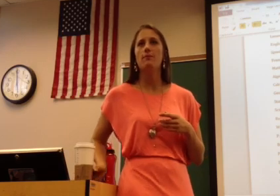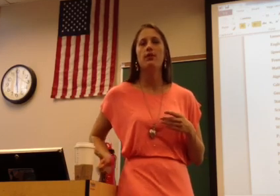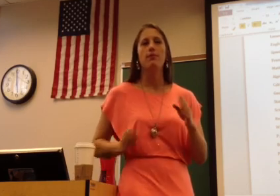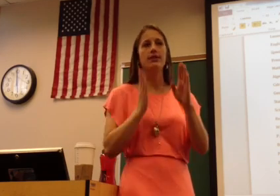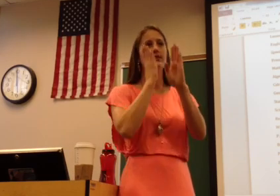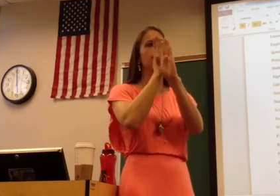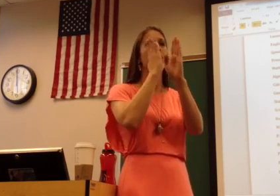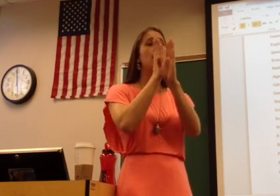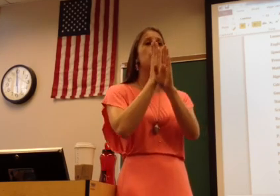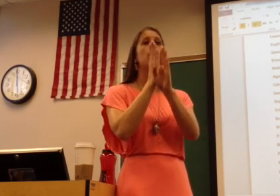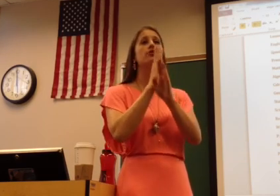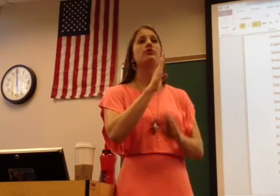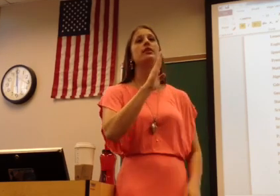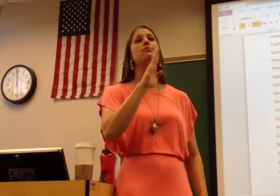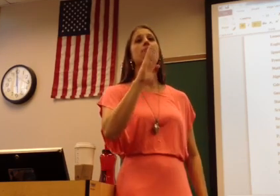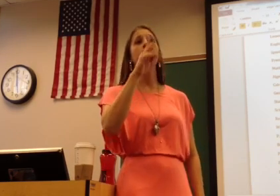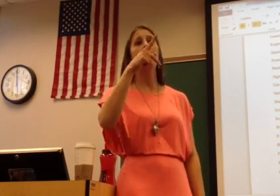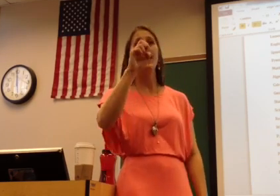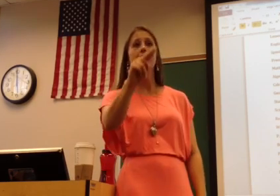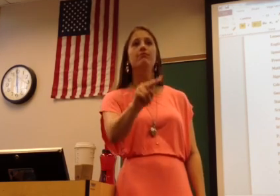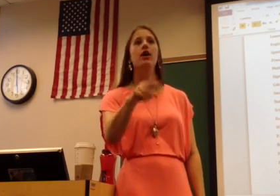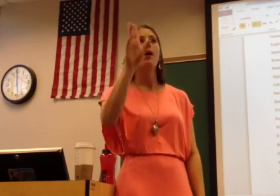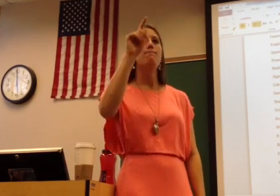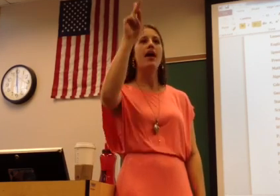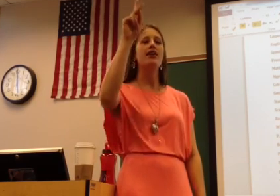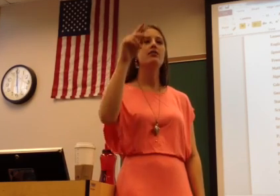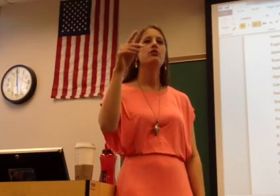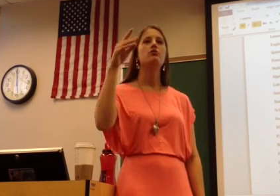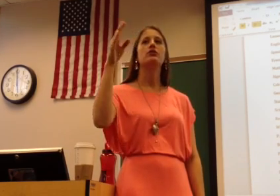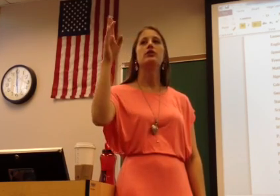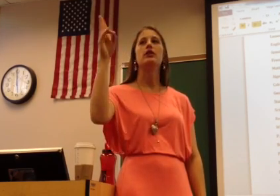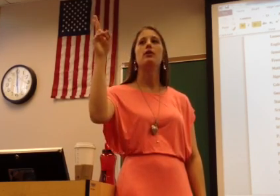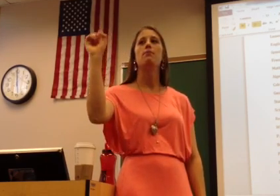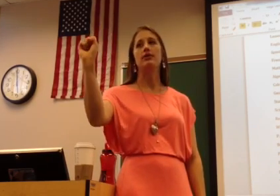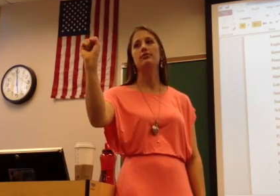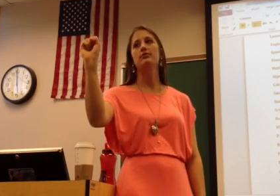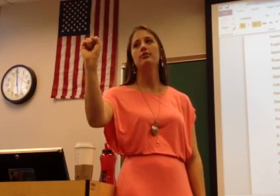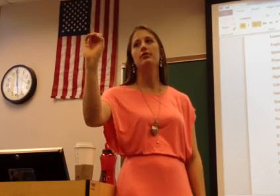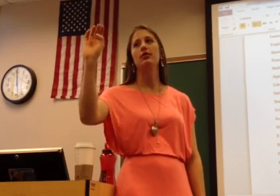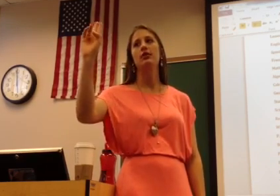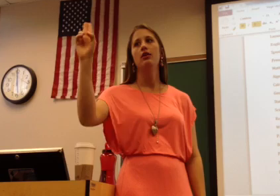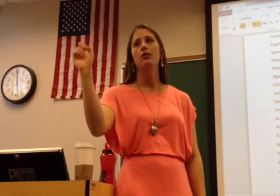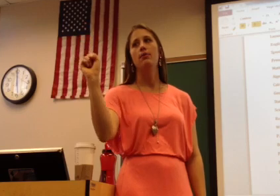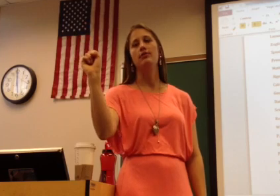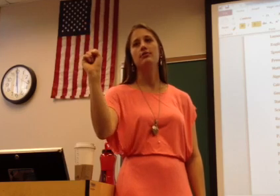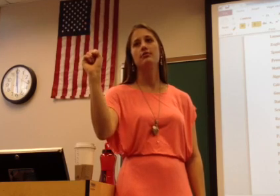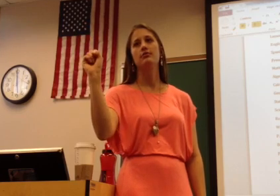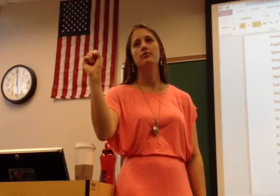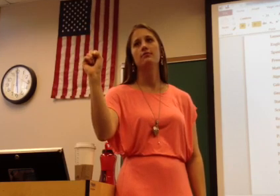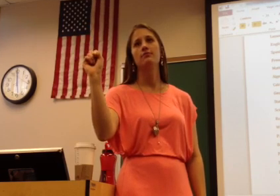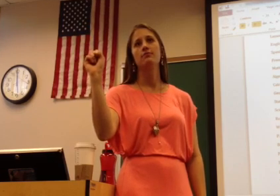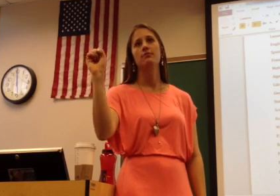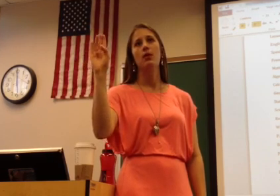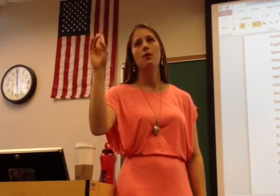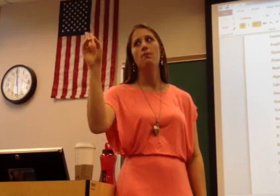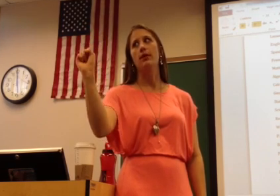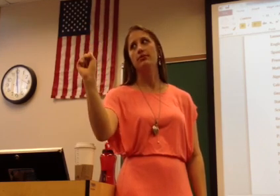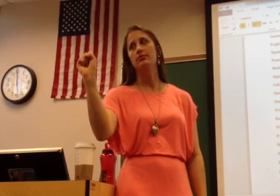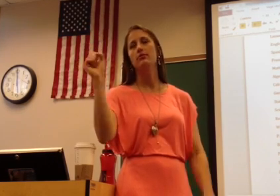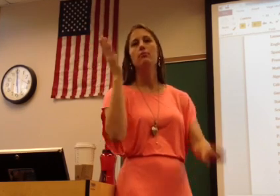Bus. You also see, remember, pen, bank? You will see bus. Bus. Bus. But